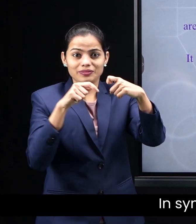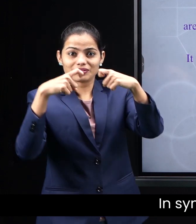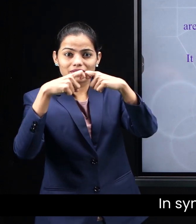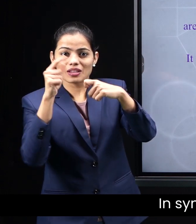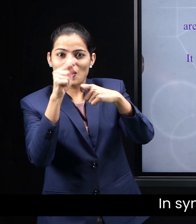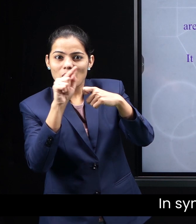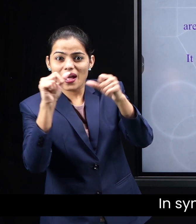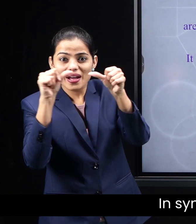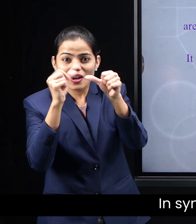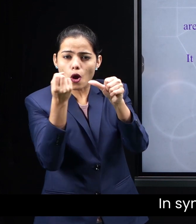belongs to B.